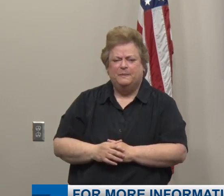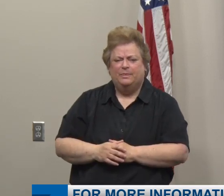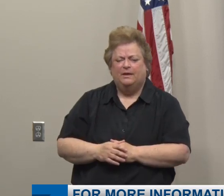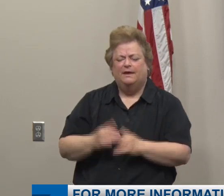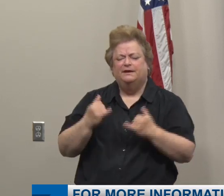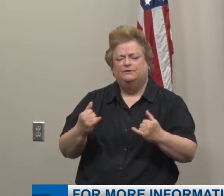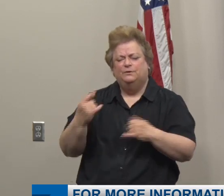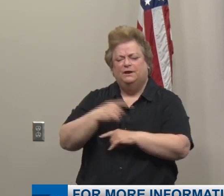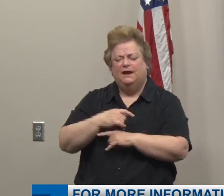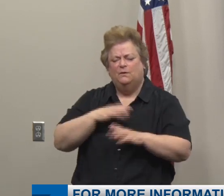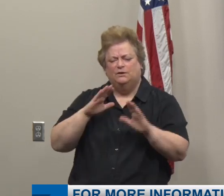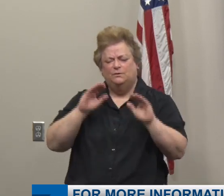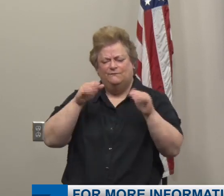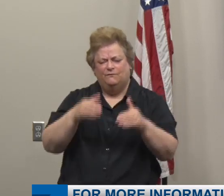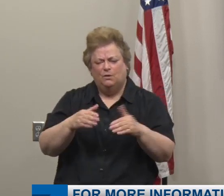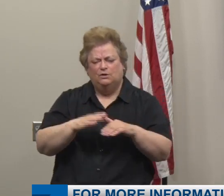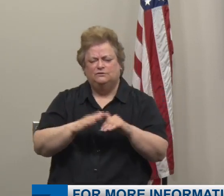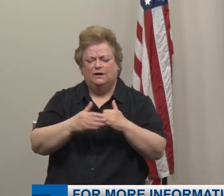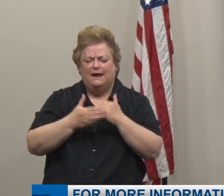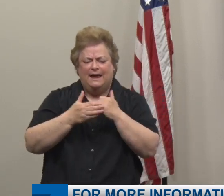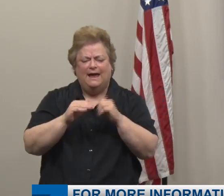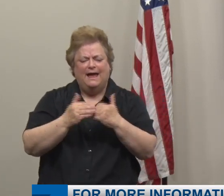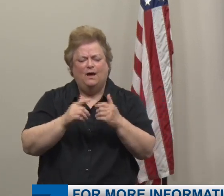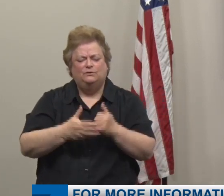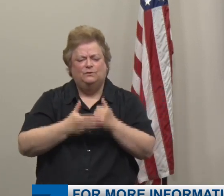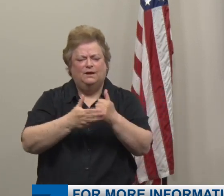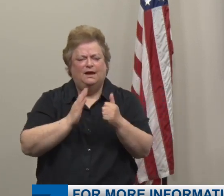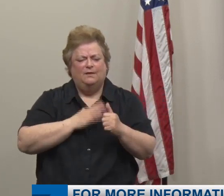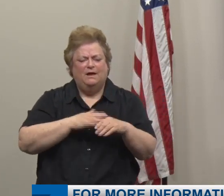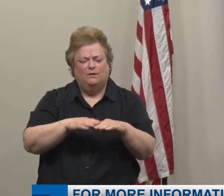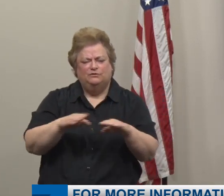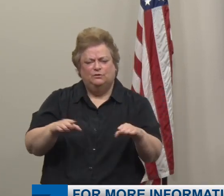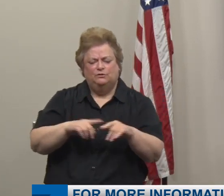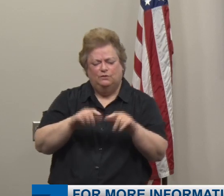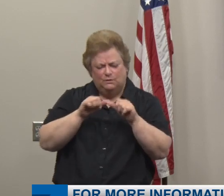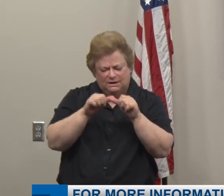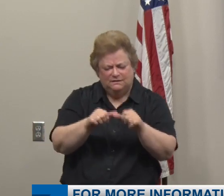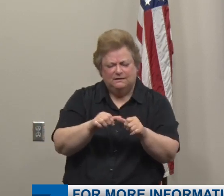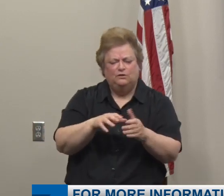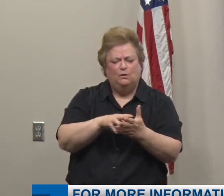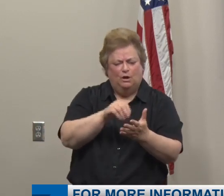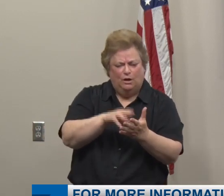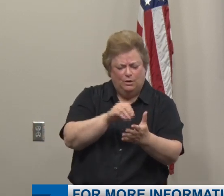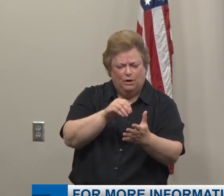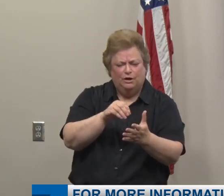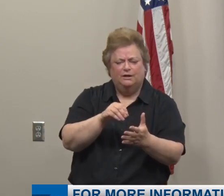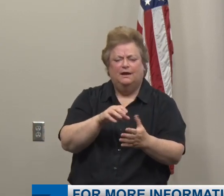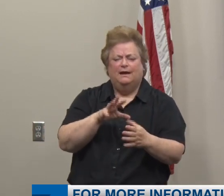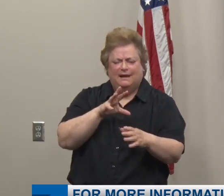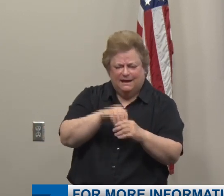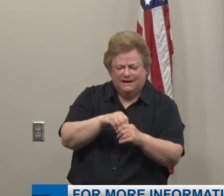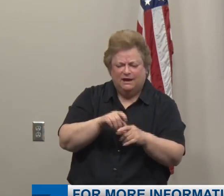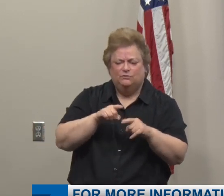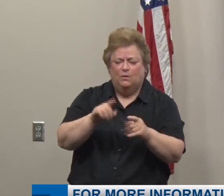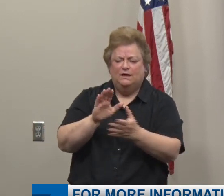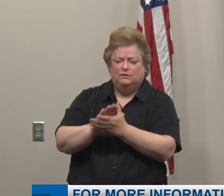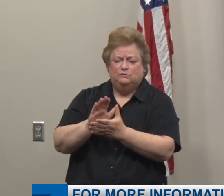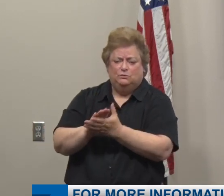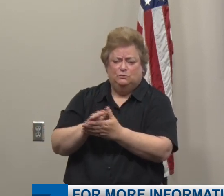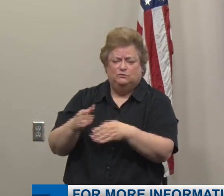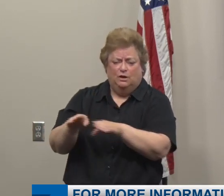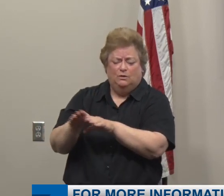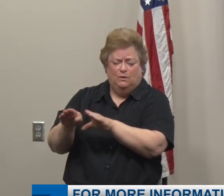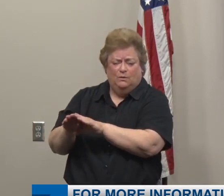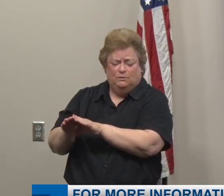focus on ways we can help our children continue to learn and stay engaged while school facilities and buildings are closed and